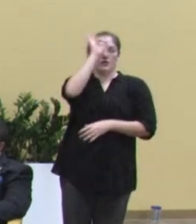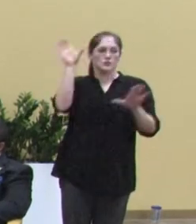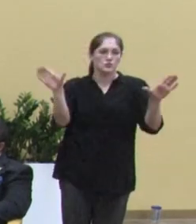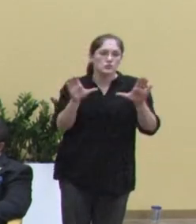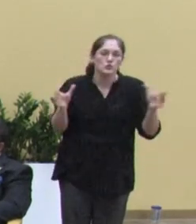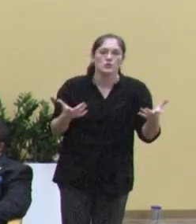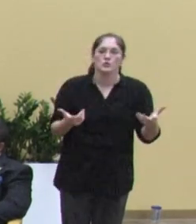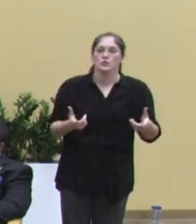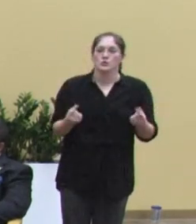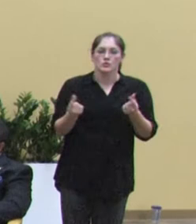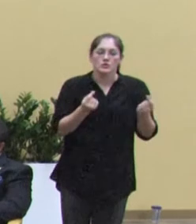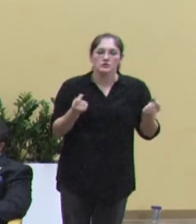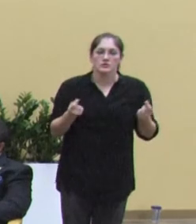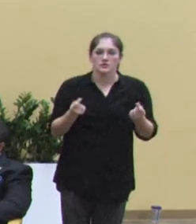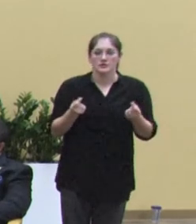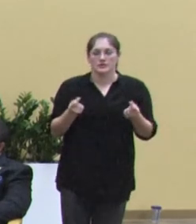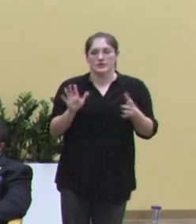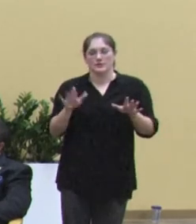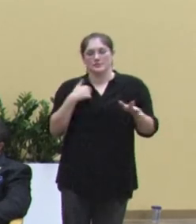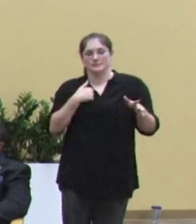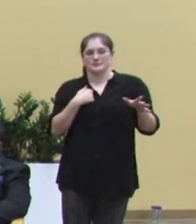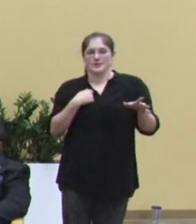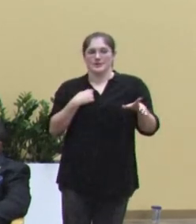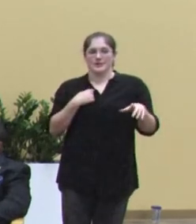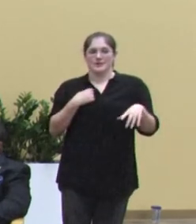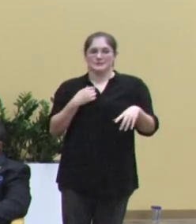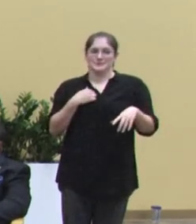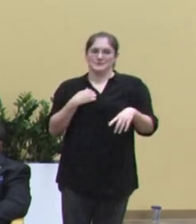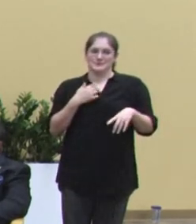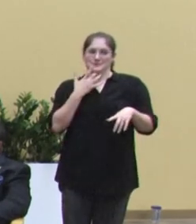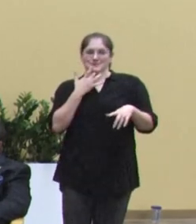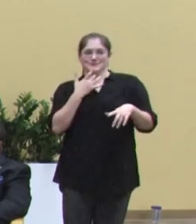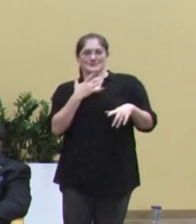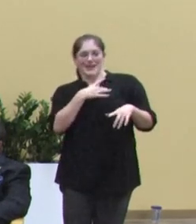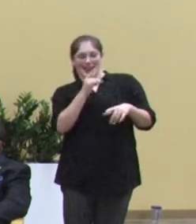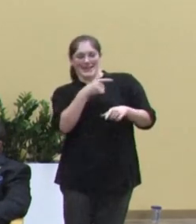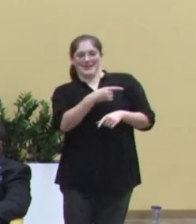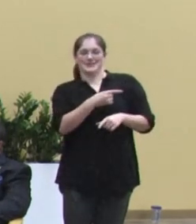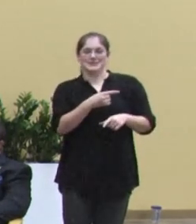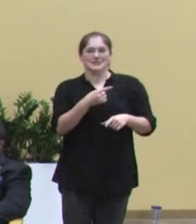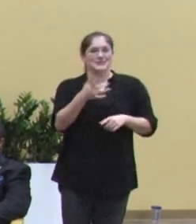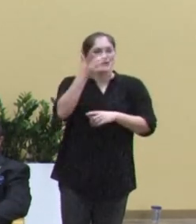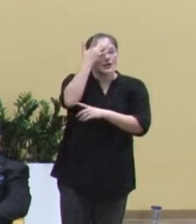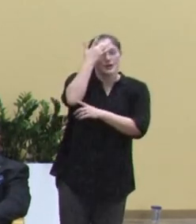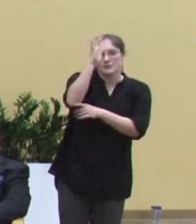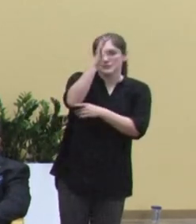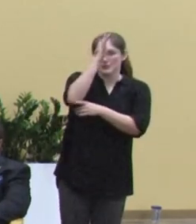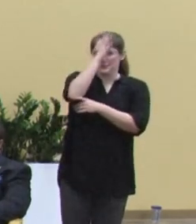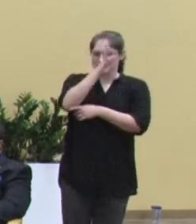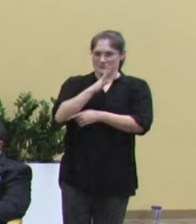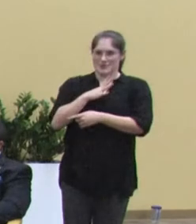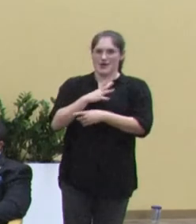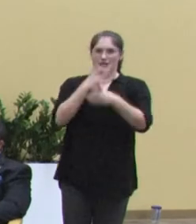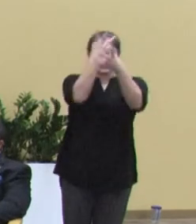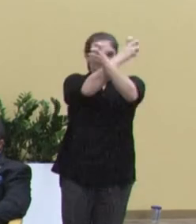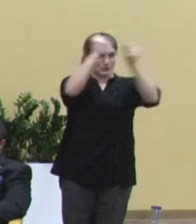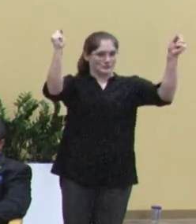blah, and he's probably, and I'm biased, the smartest man to ever have been the president of the United